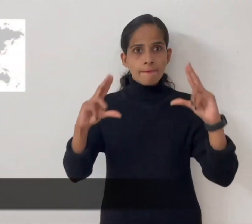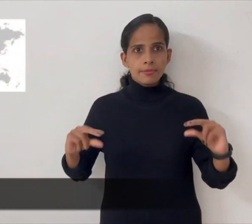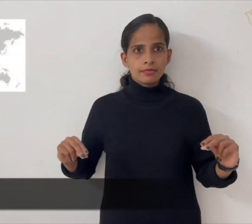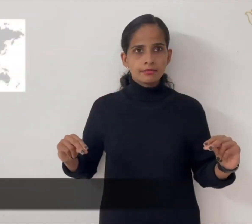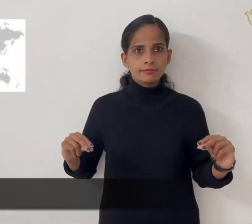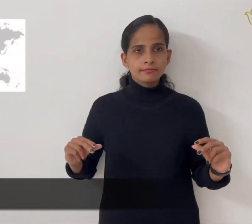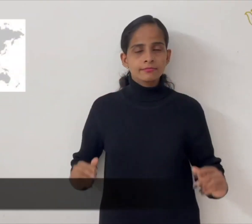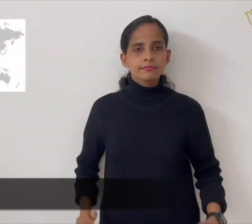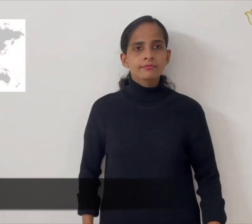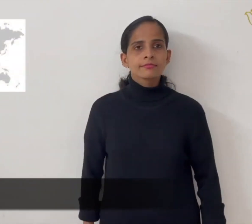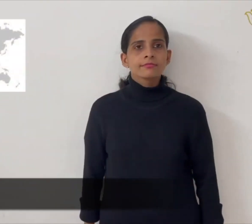Lebanon,